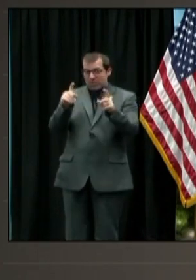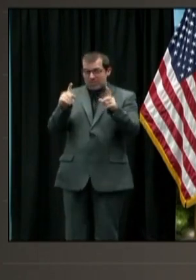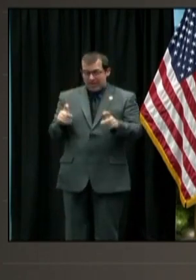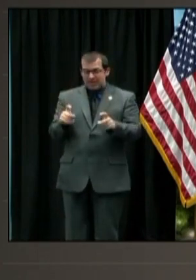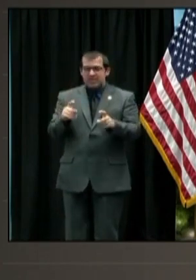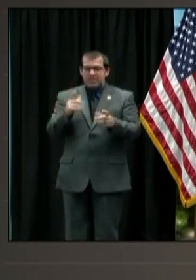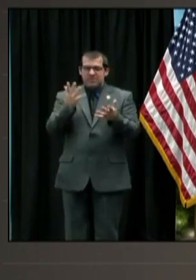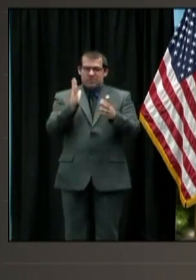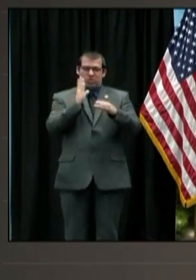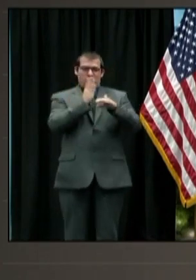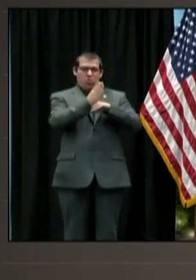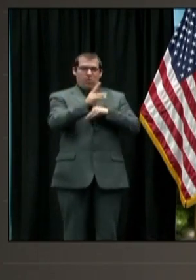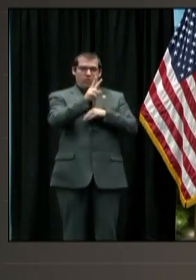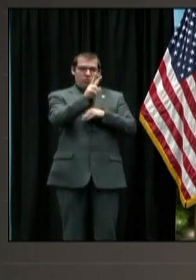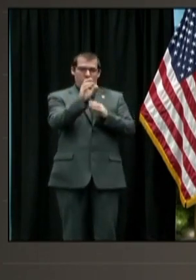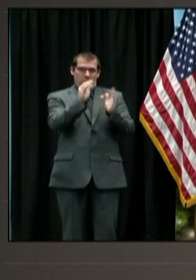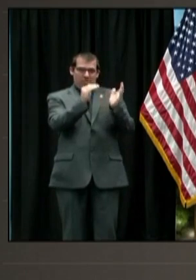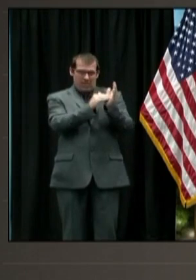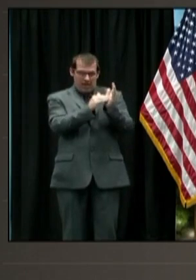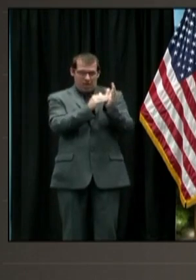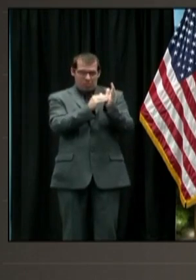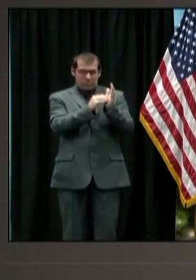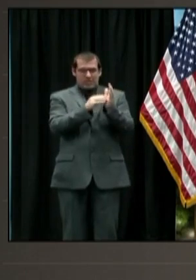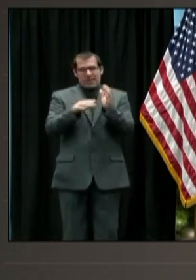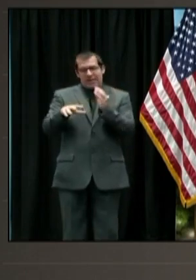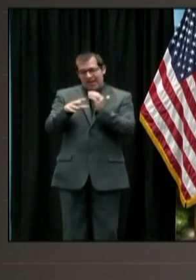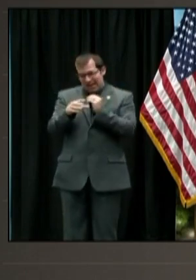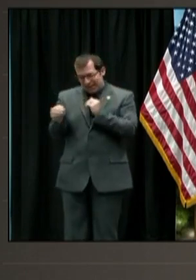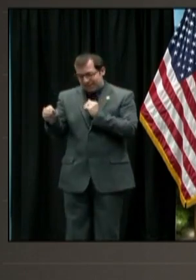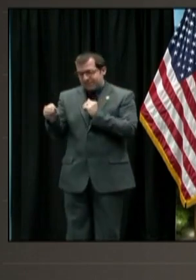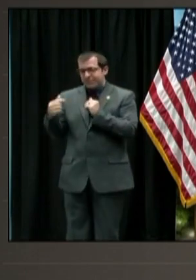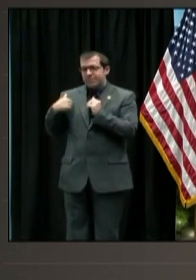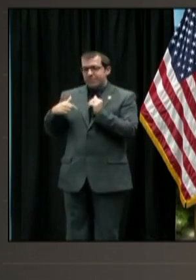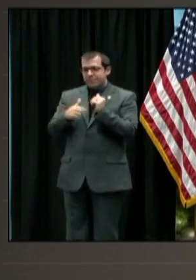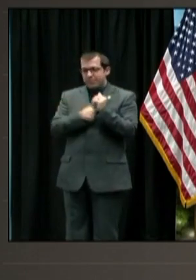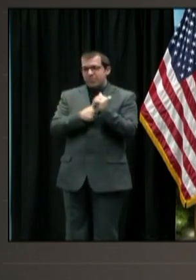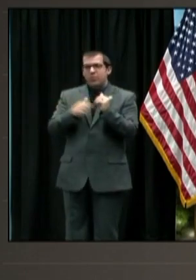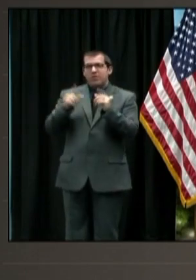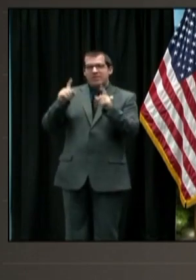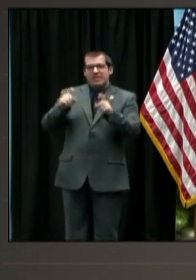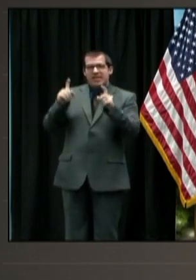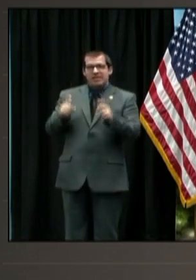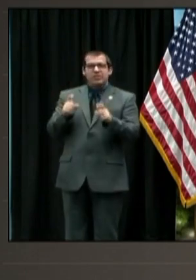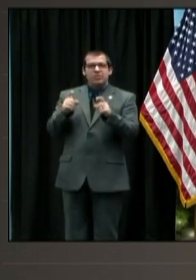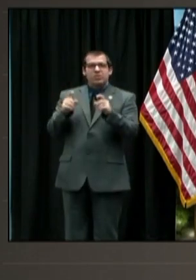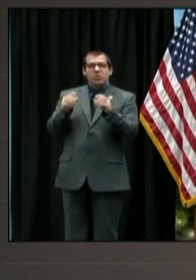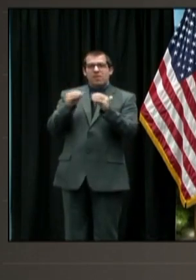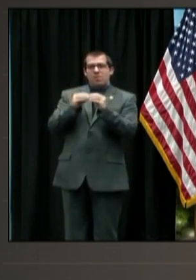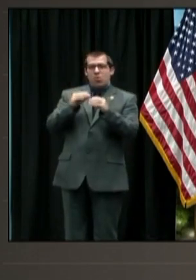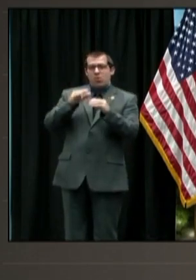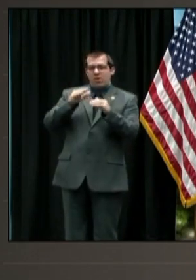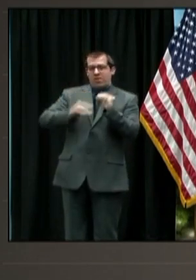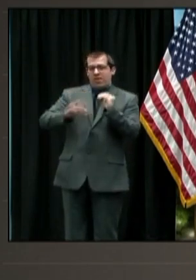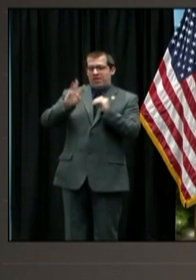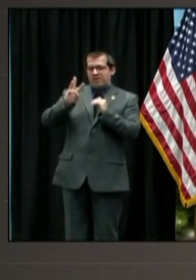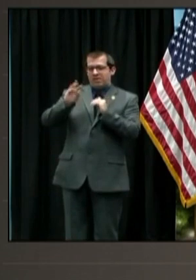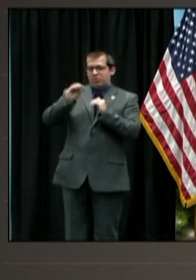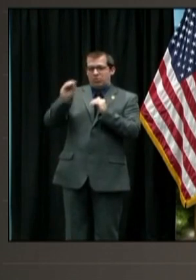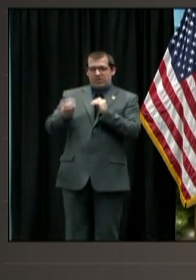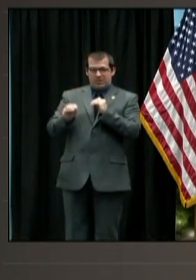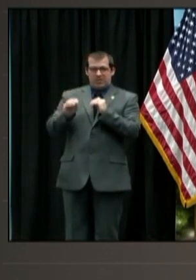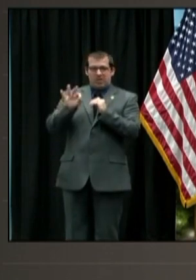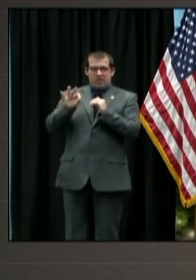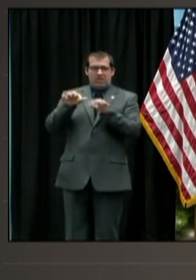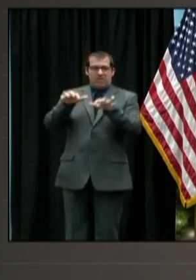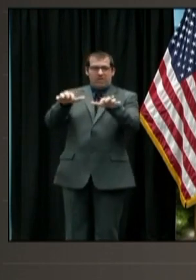over the 200,000 mark, but in addition, that means that we have tested more than 6% of the population